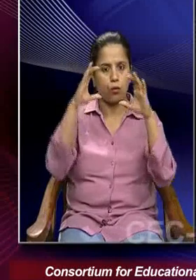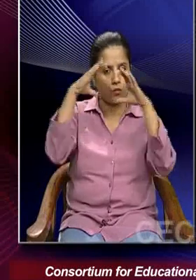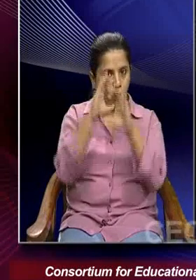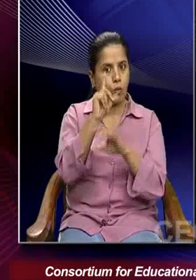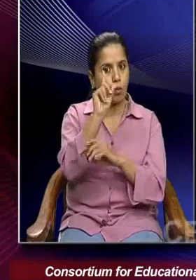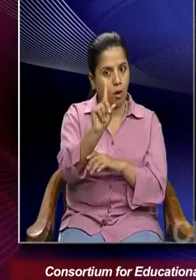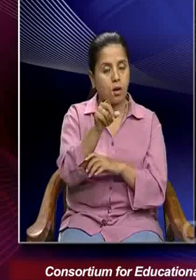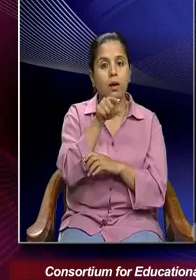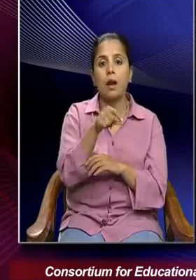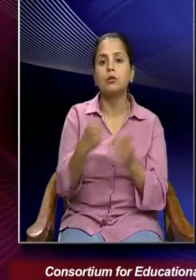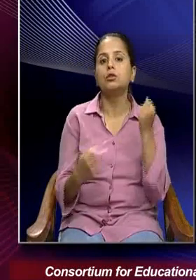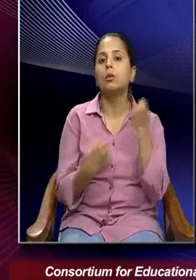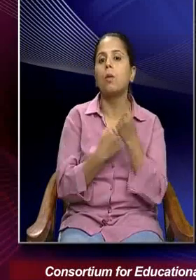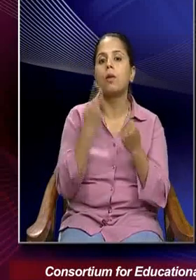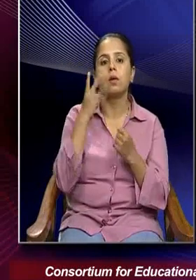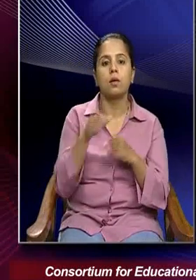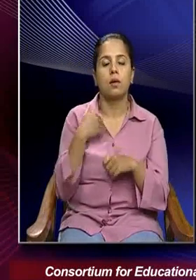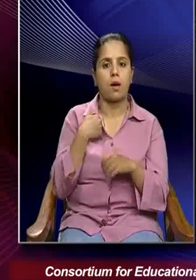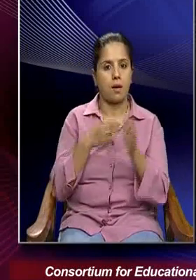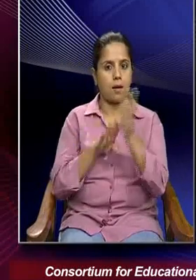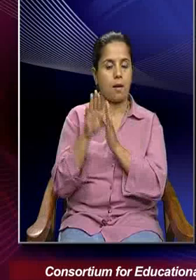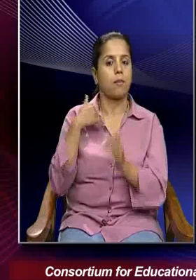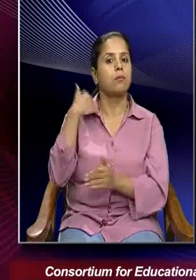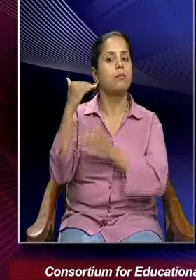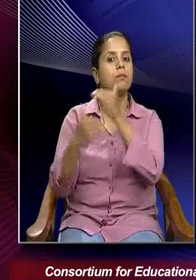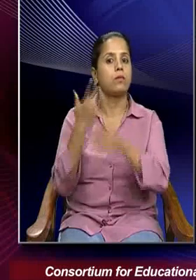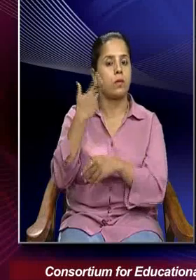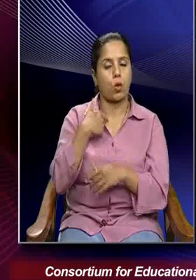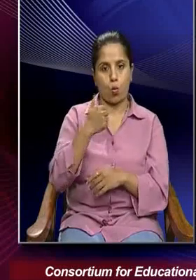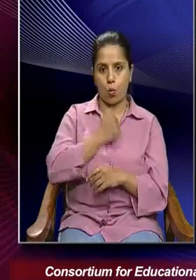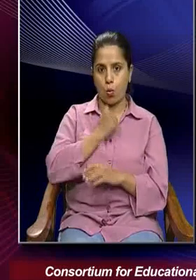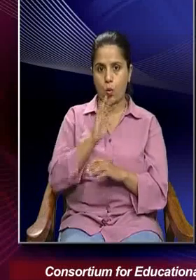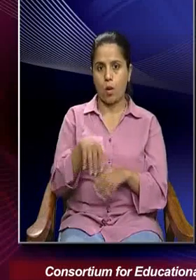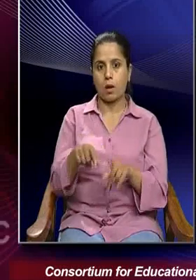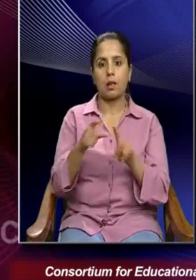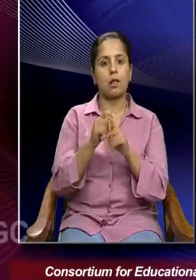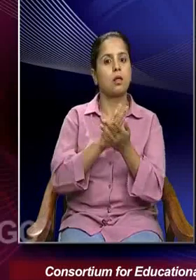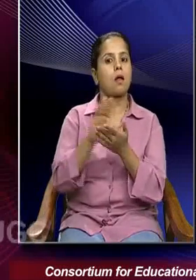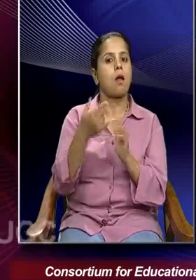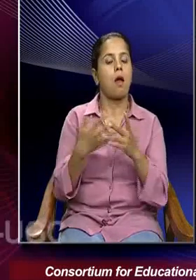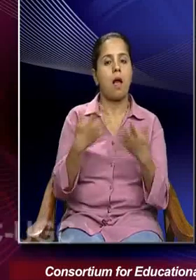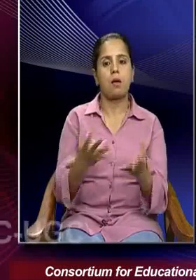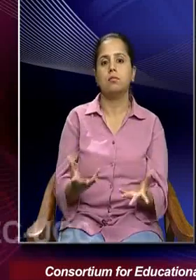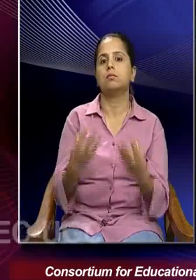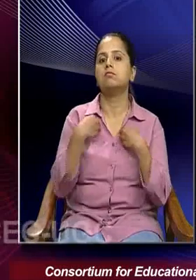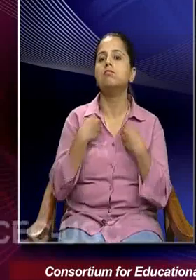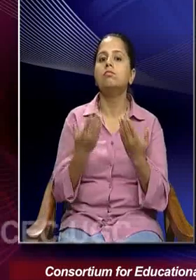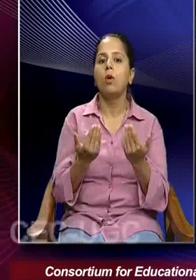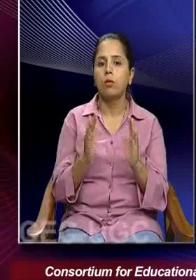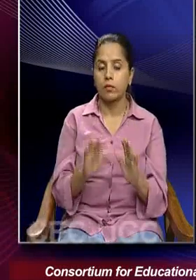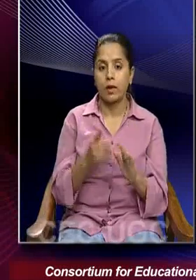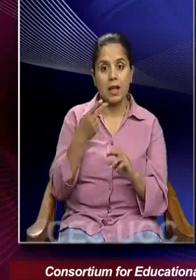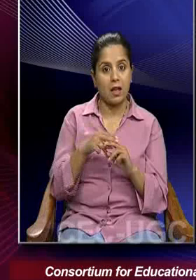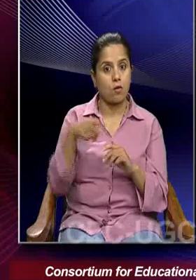that supports the development of your dharana. Fine, so if you have